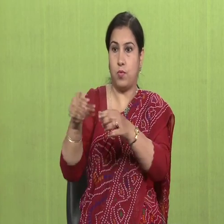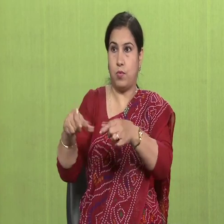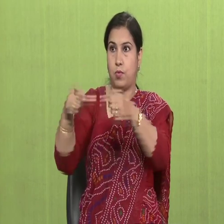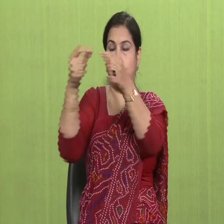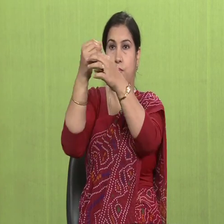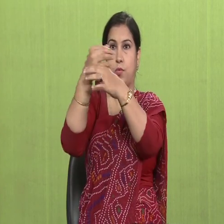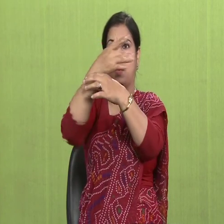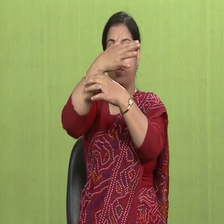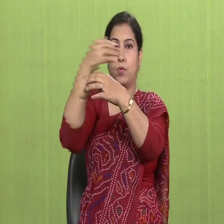as water vapor.